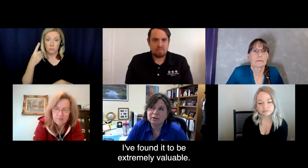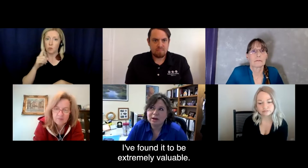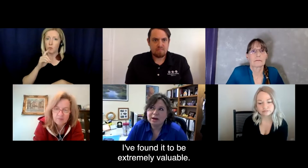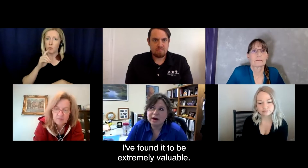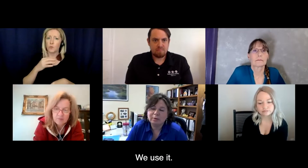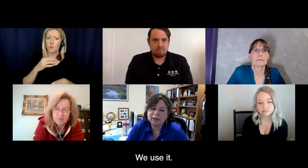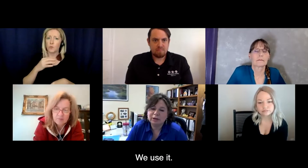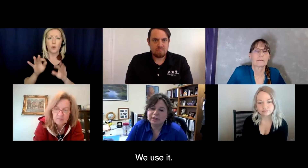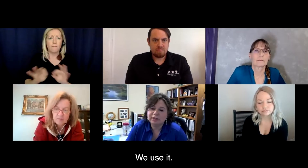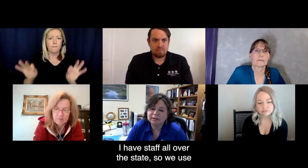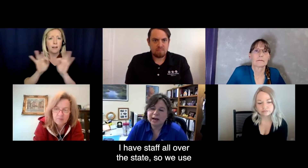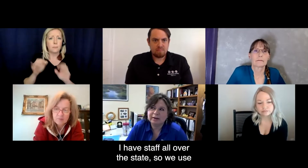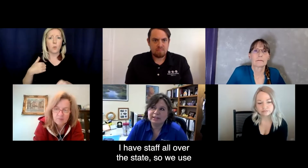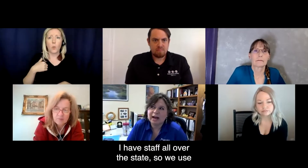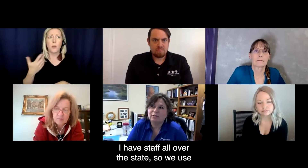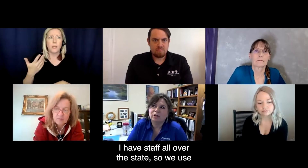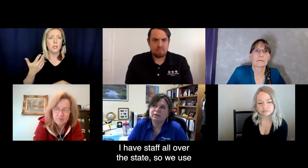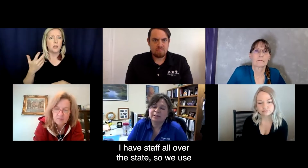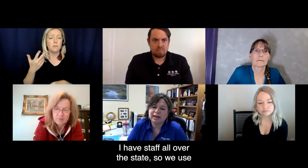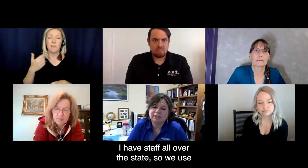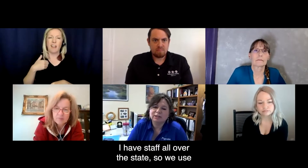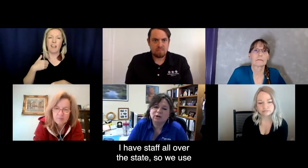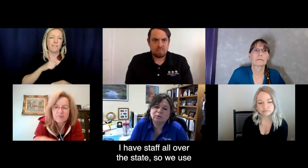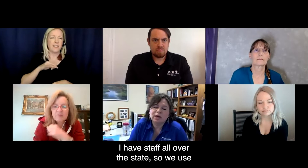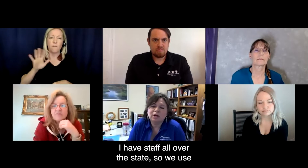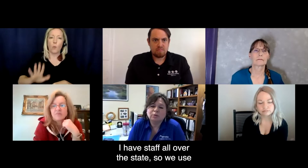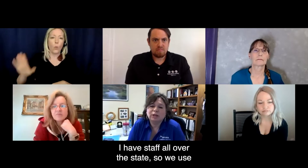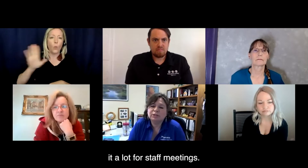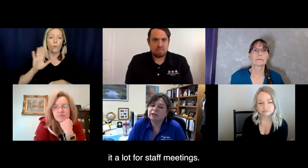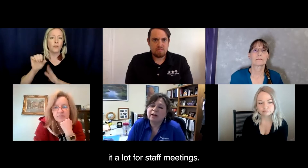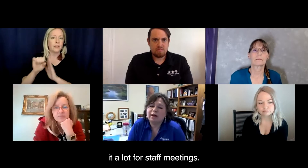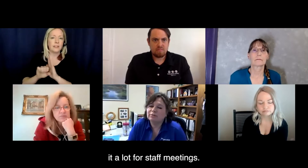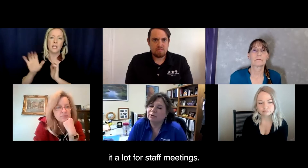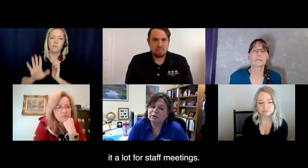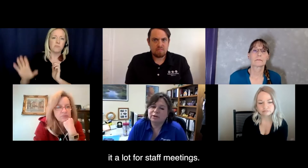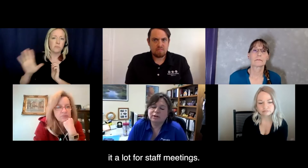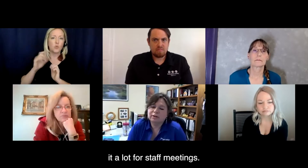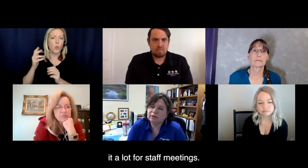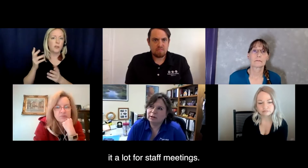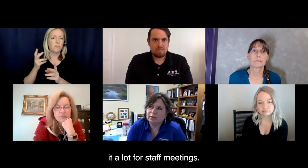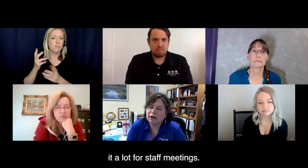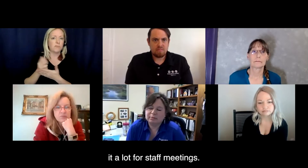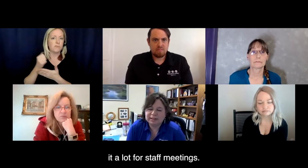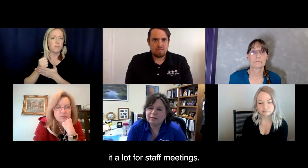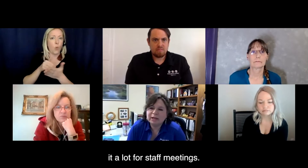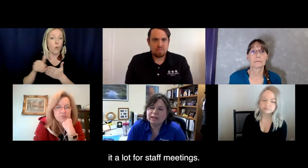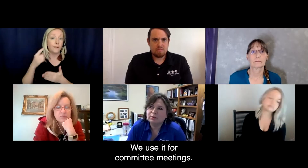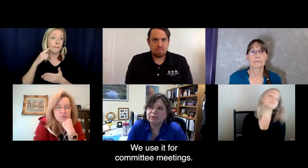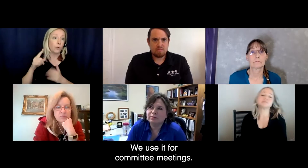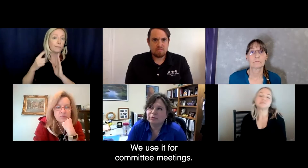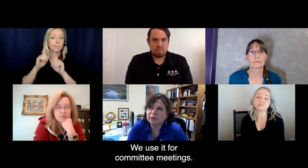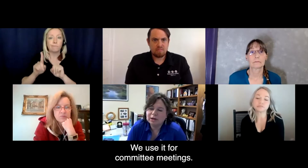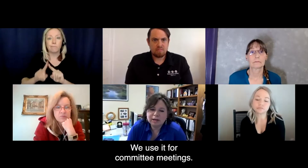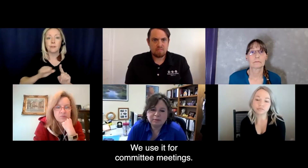valuable. We use it. I have staff all over the state, so we use it a lot for staff meetings. We